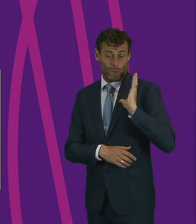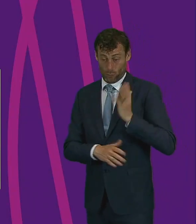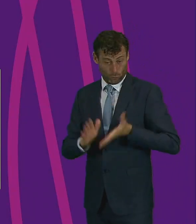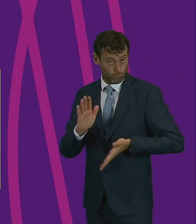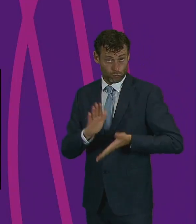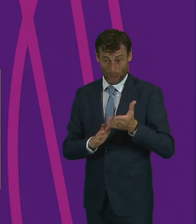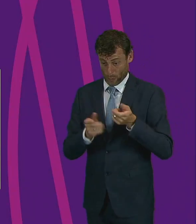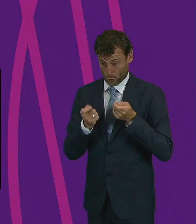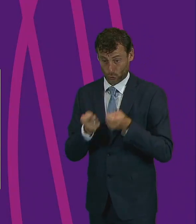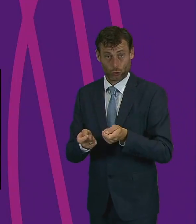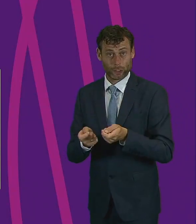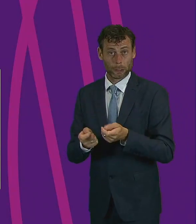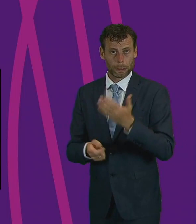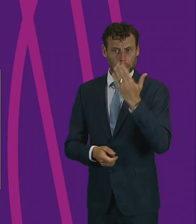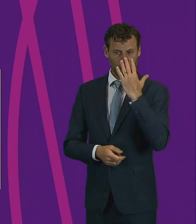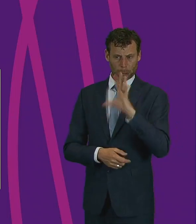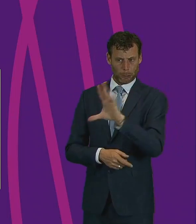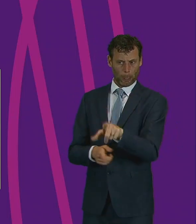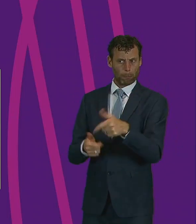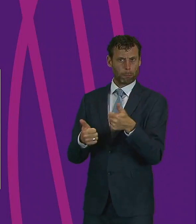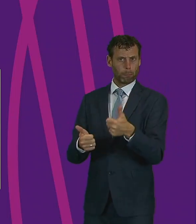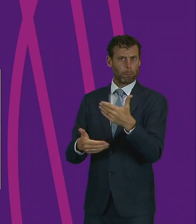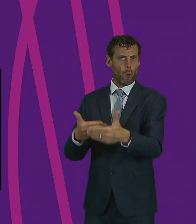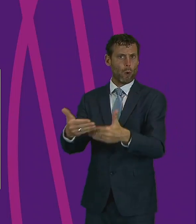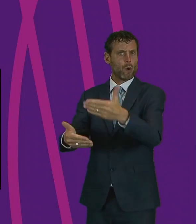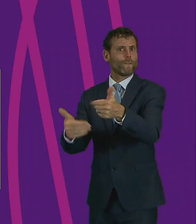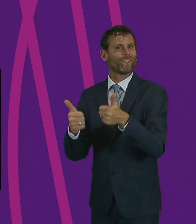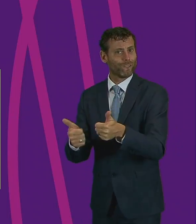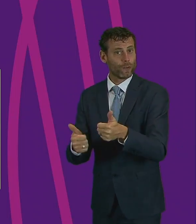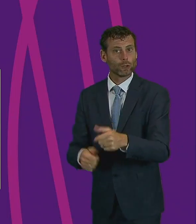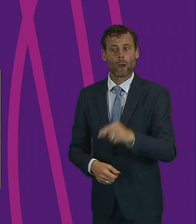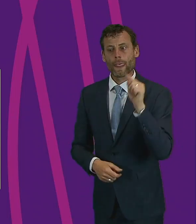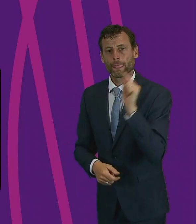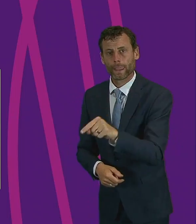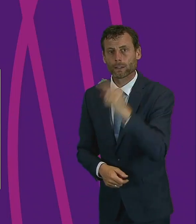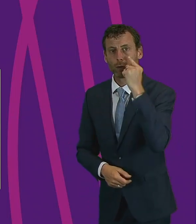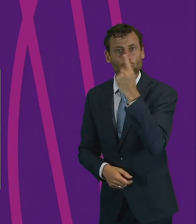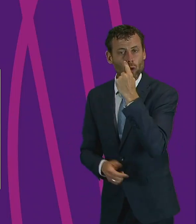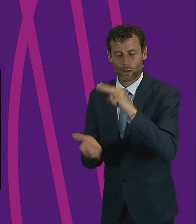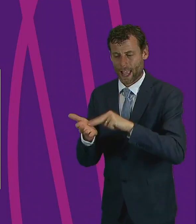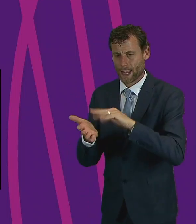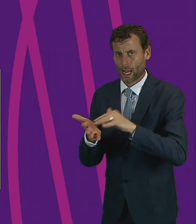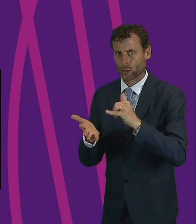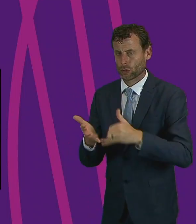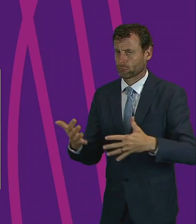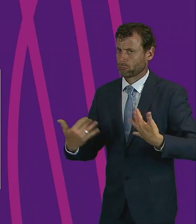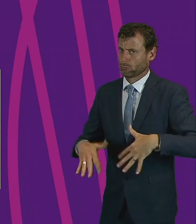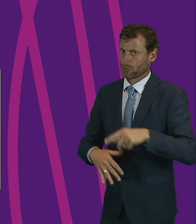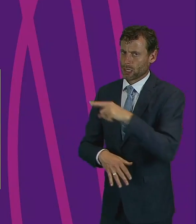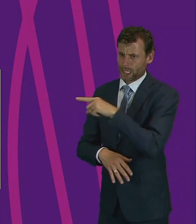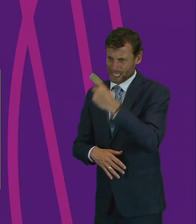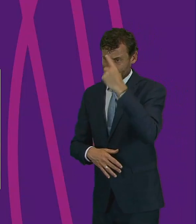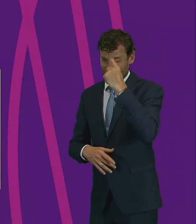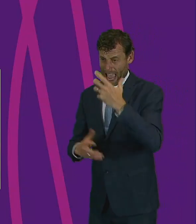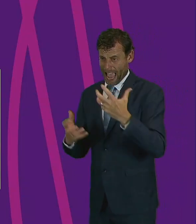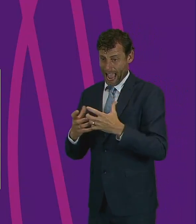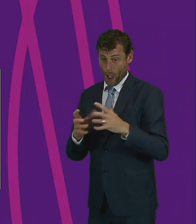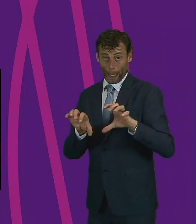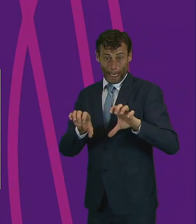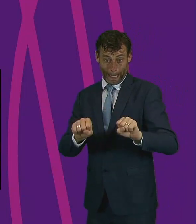and so far everything has been good. And that shows you that our NHS has continued to function. But